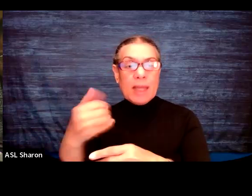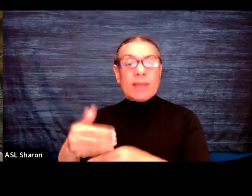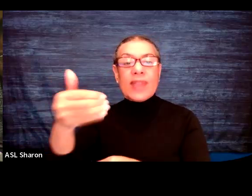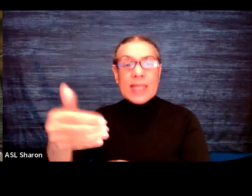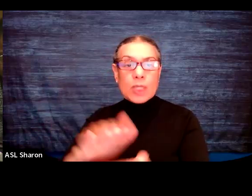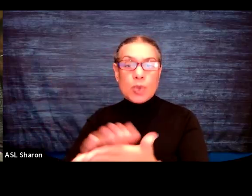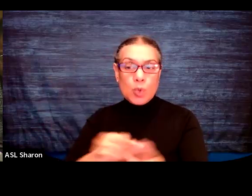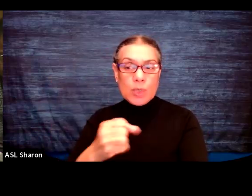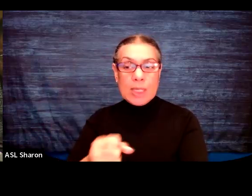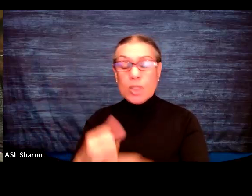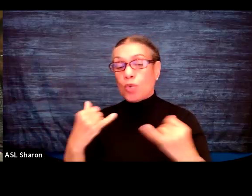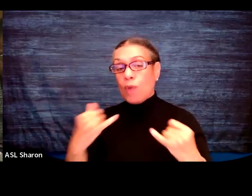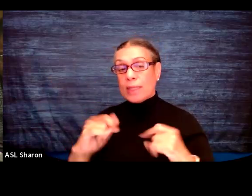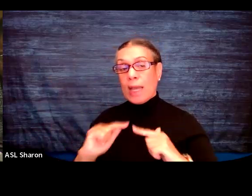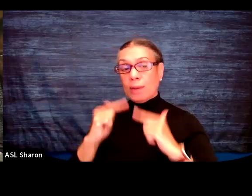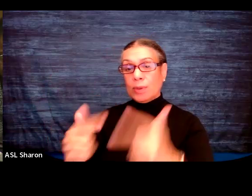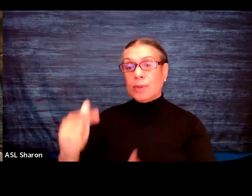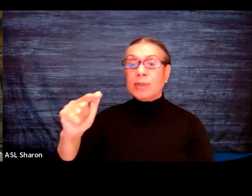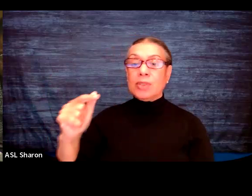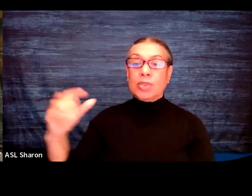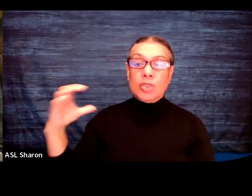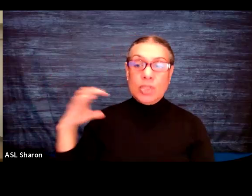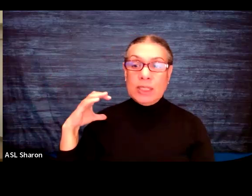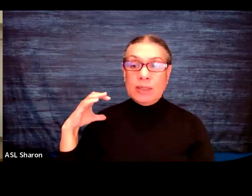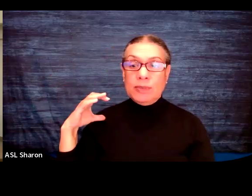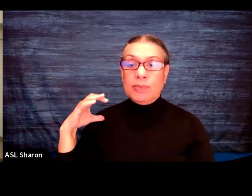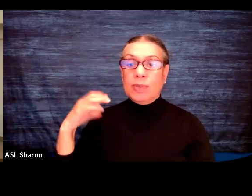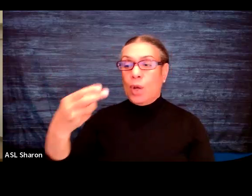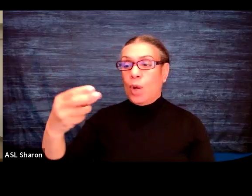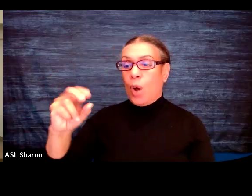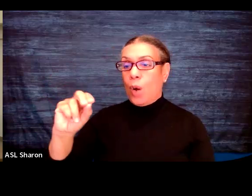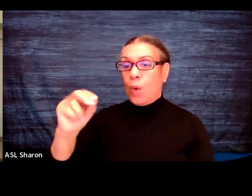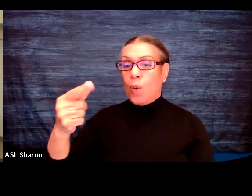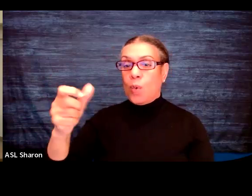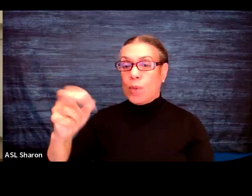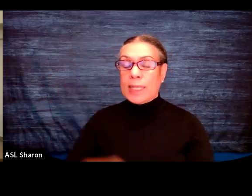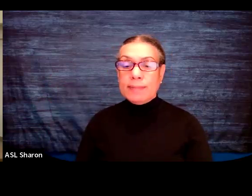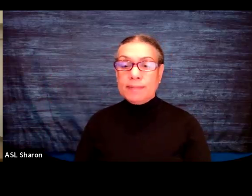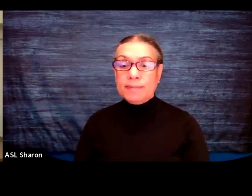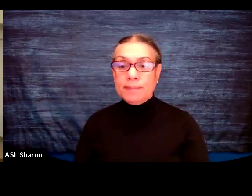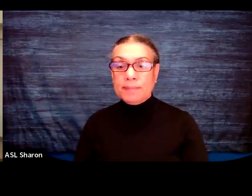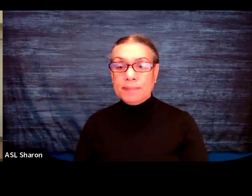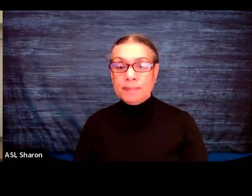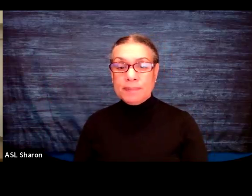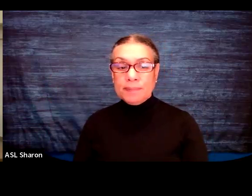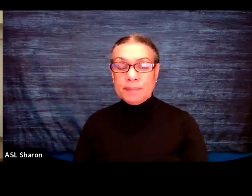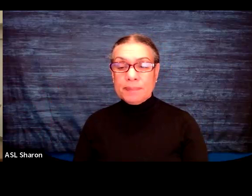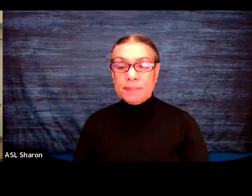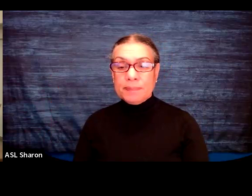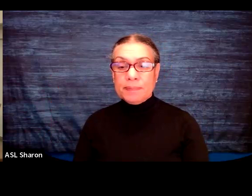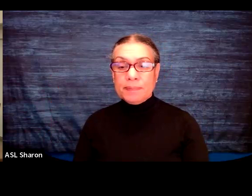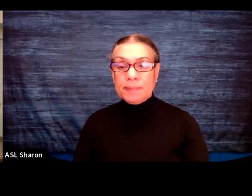year. So at this point, I'll turn it over to Chief Hogan. Thank you, Superintendent, and good evening, school committee members.